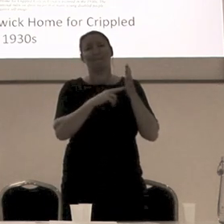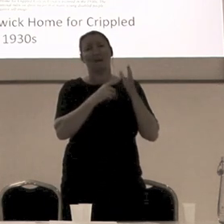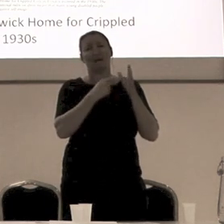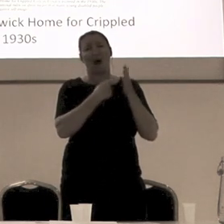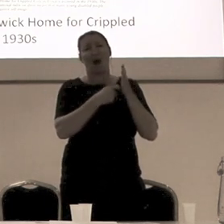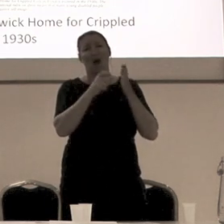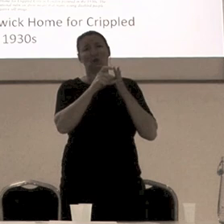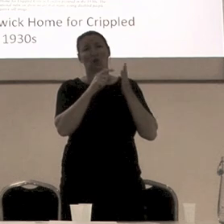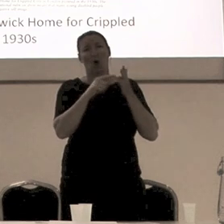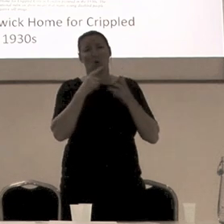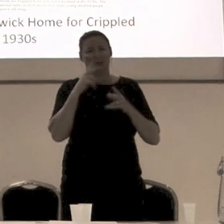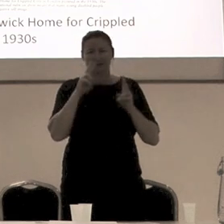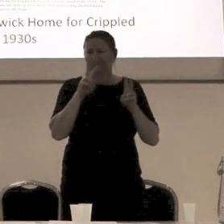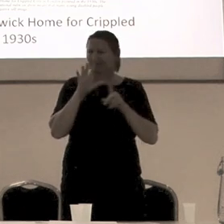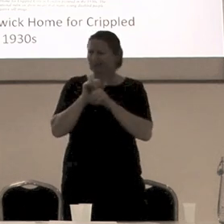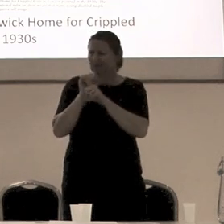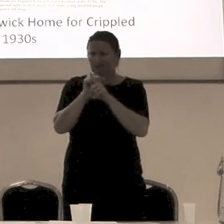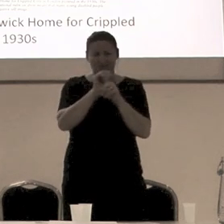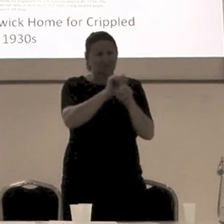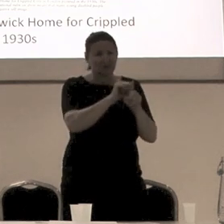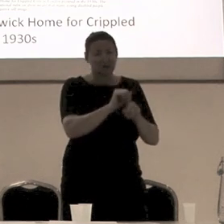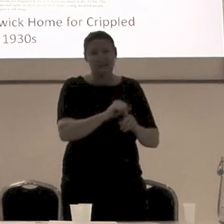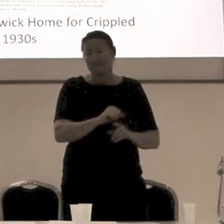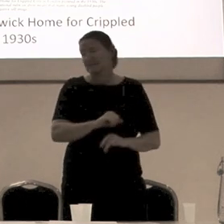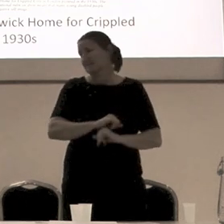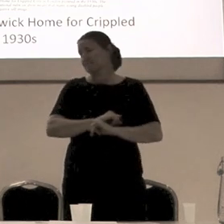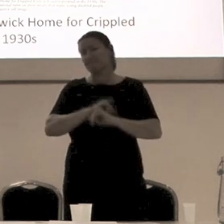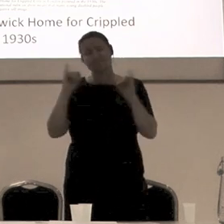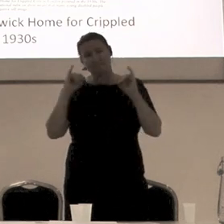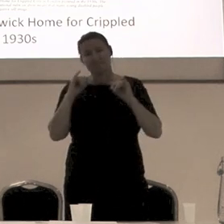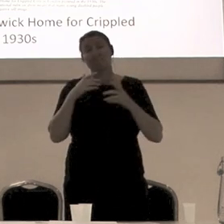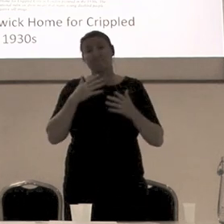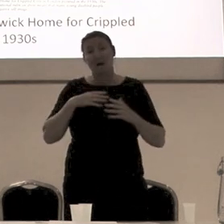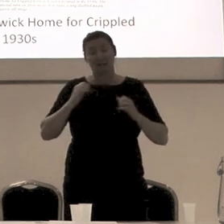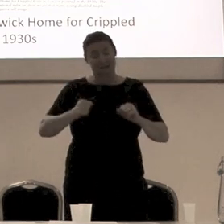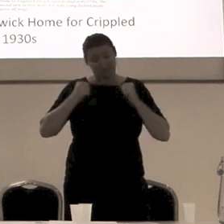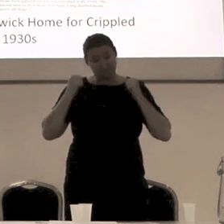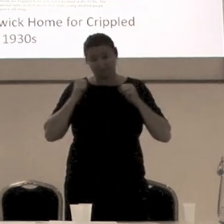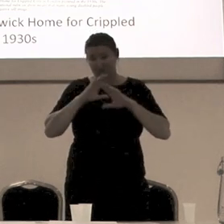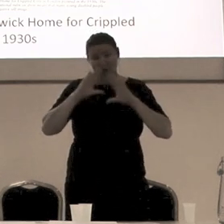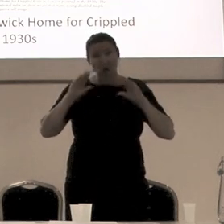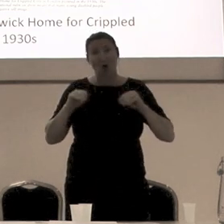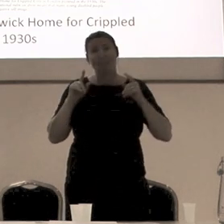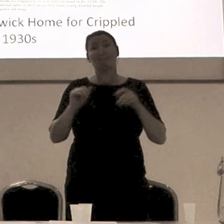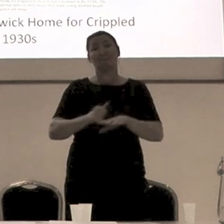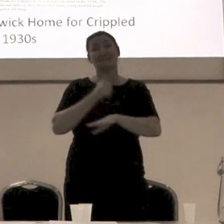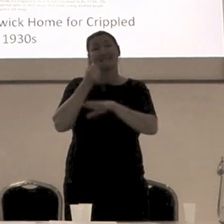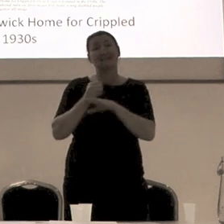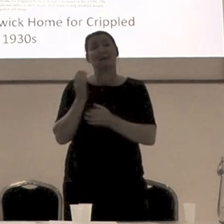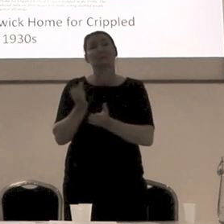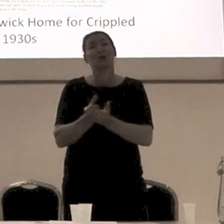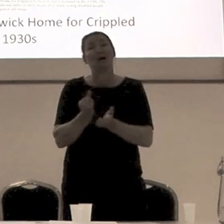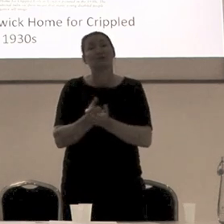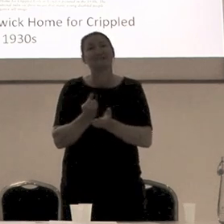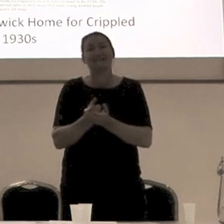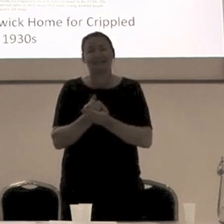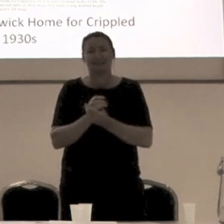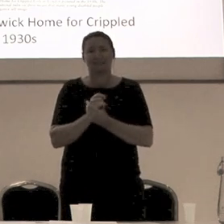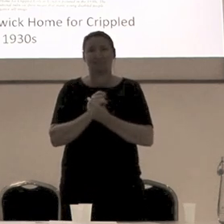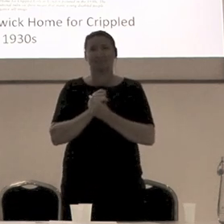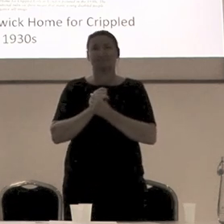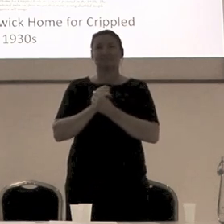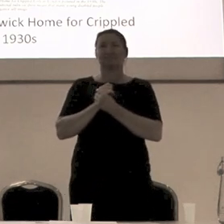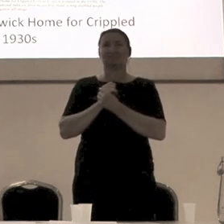well, I better do something about this. And he set up a charitable trust to bring them in East London. And what was interesting, unlike many of